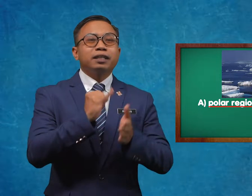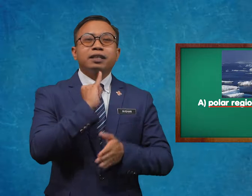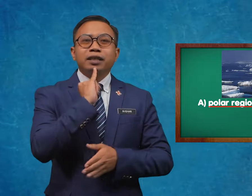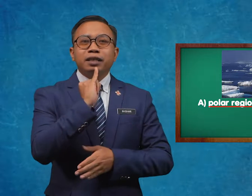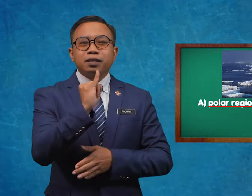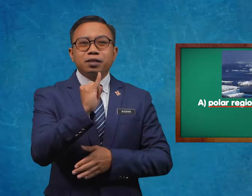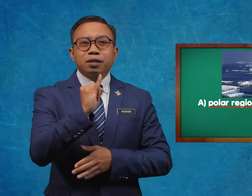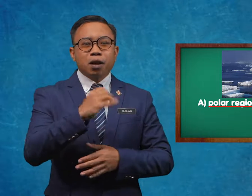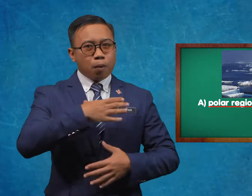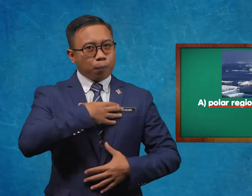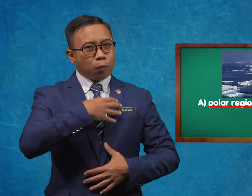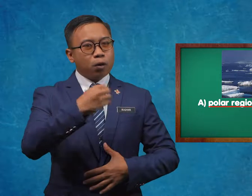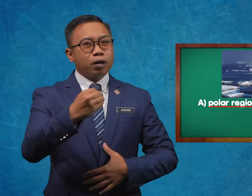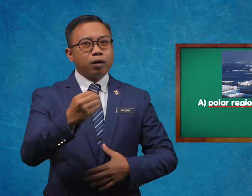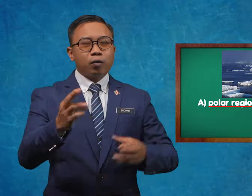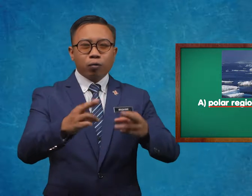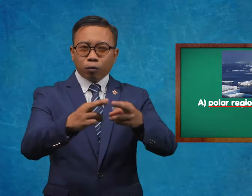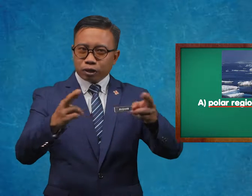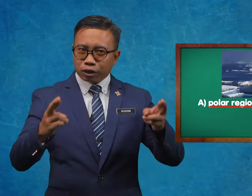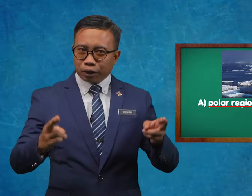It is polar region.